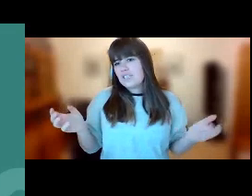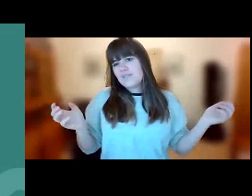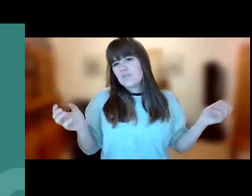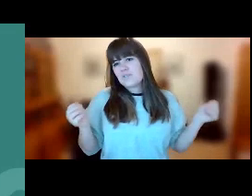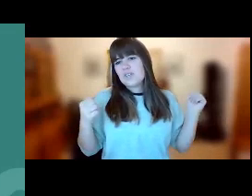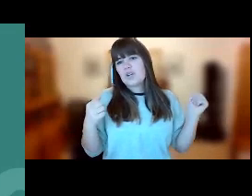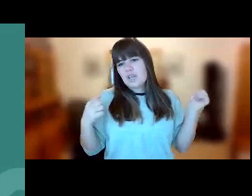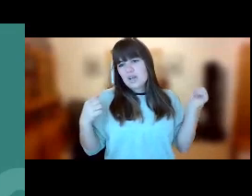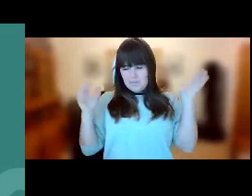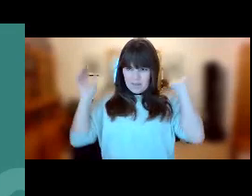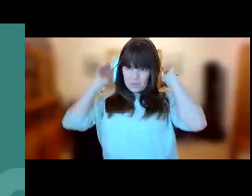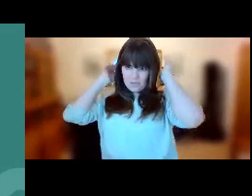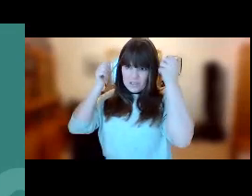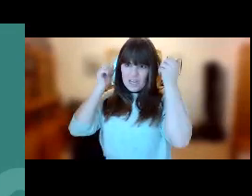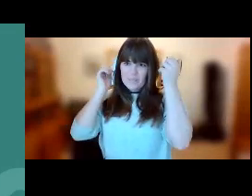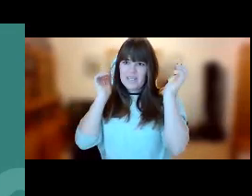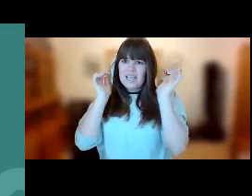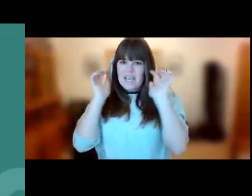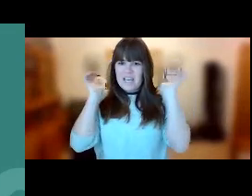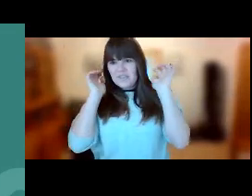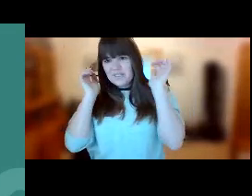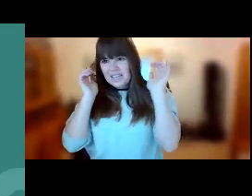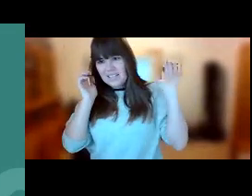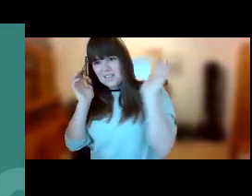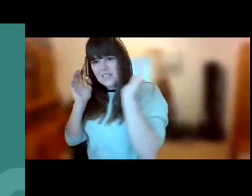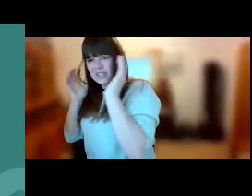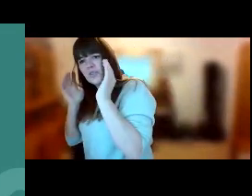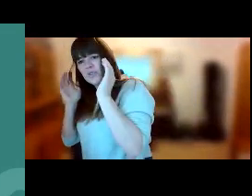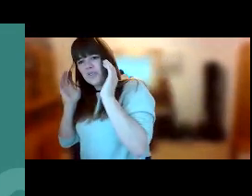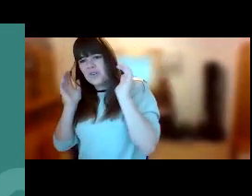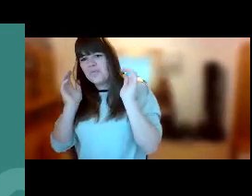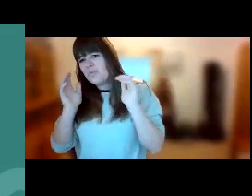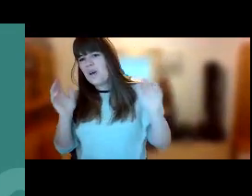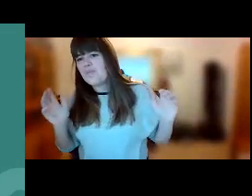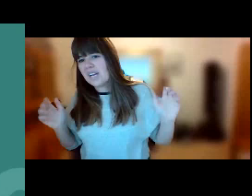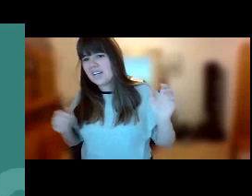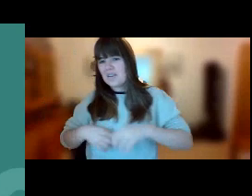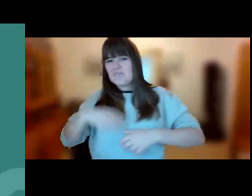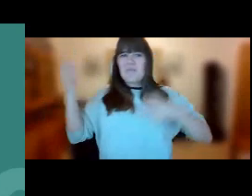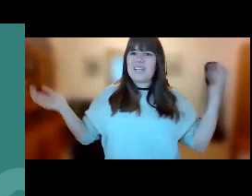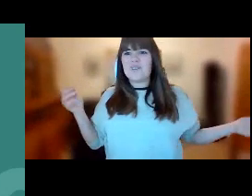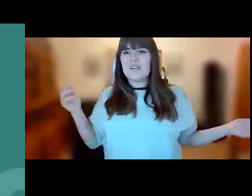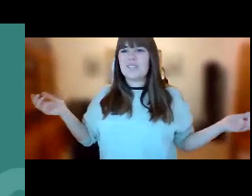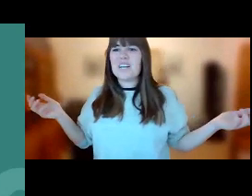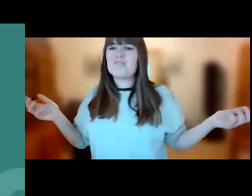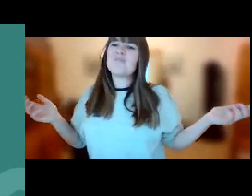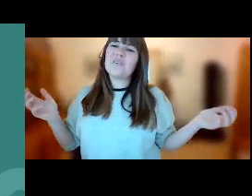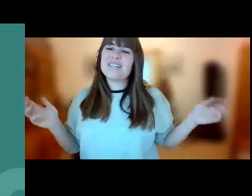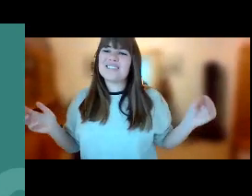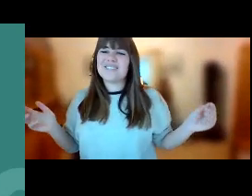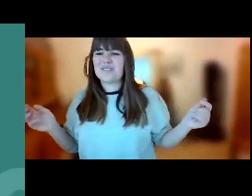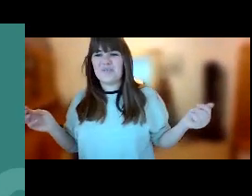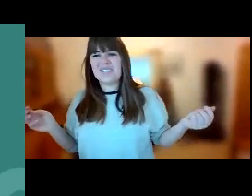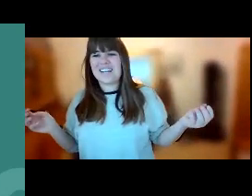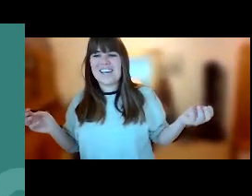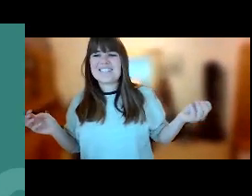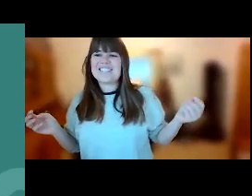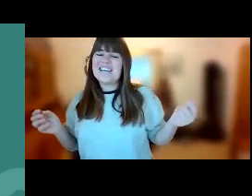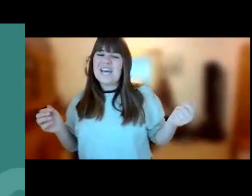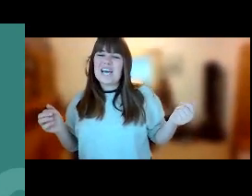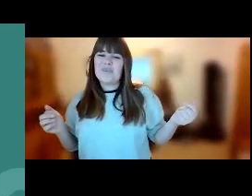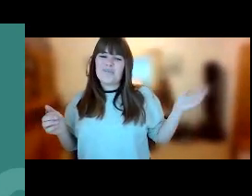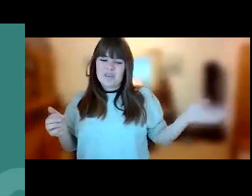people's energy levels. So if someone comes in maybe with a hood up, headphones in, and goes to the corner of the room, a big kind of bubbly approach might not be quite so suitable in